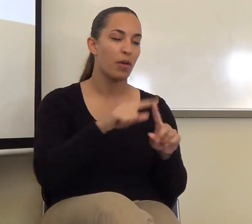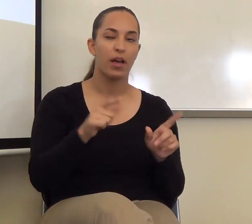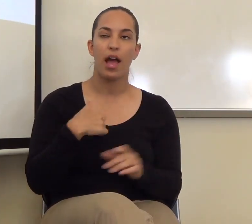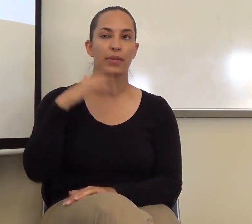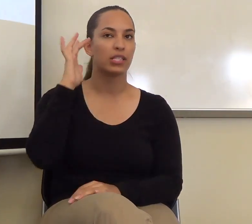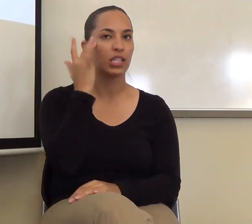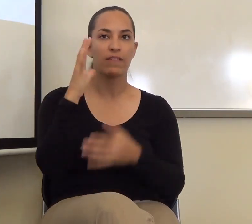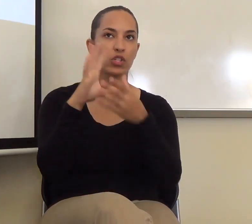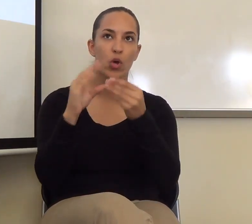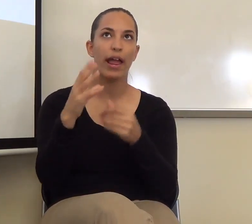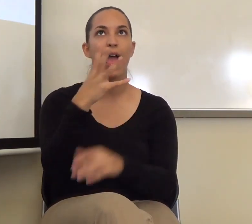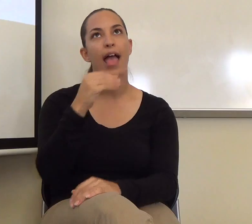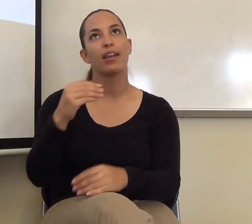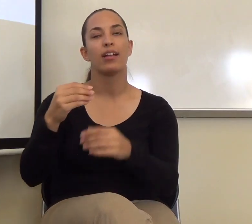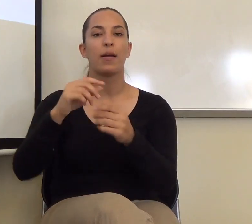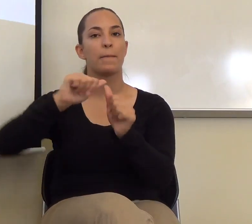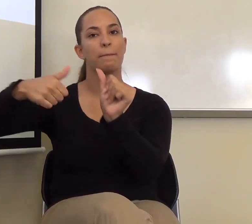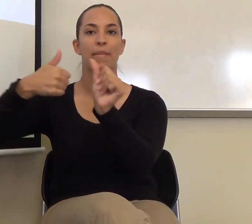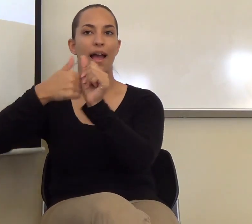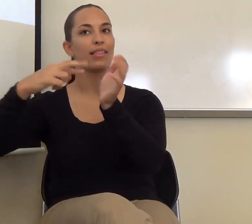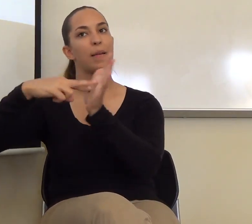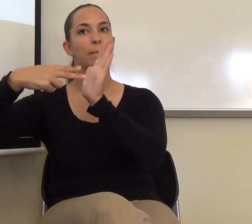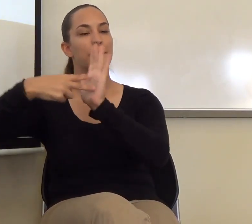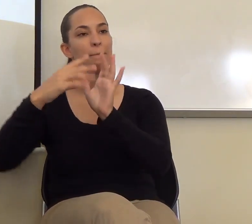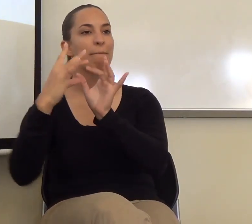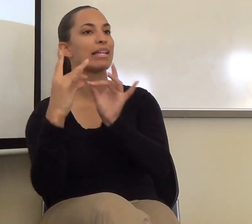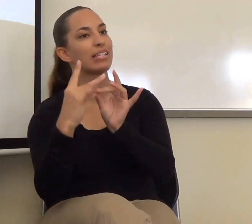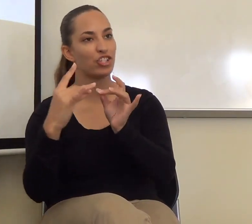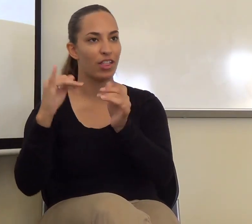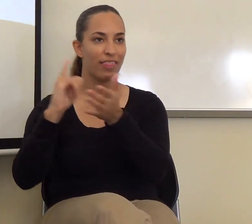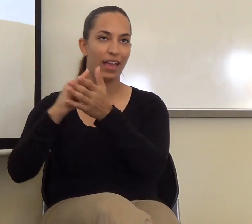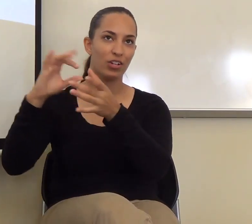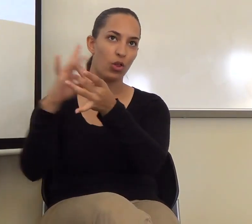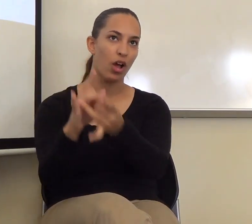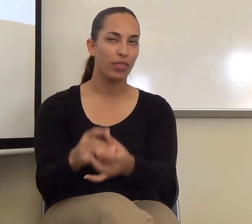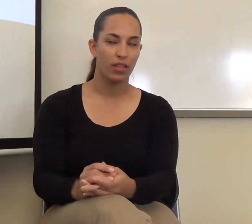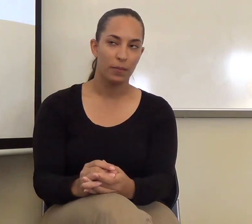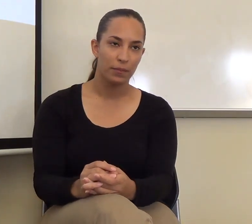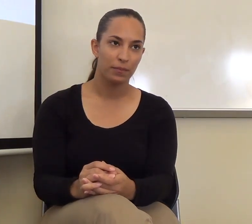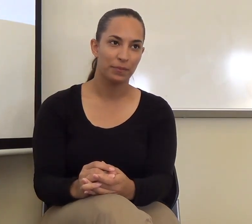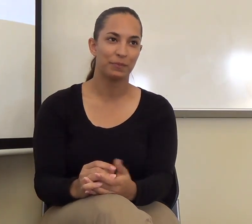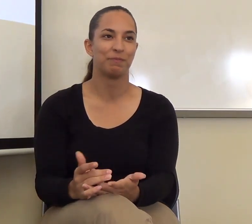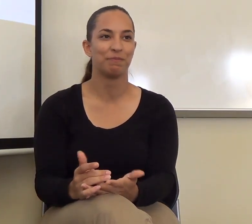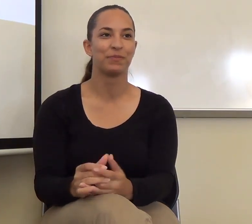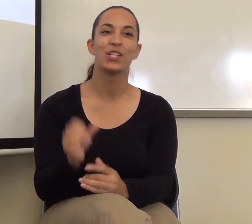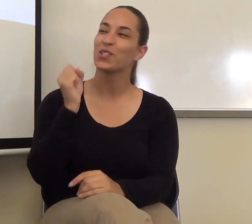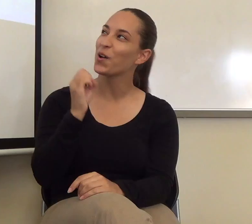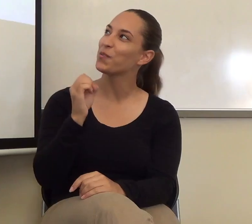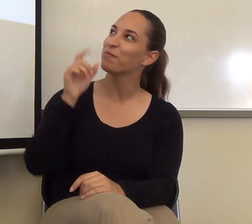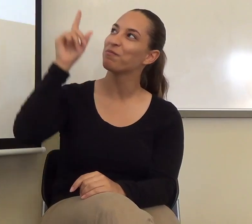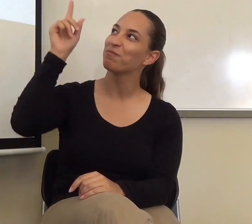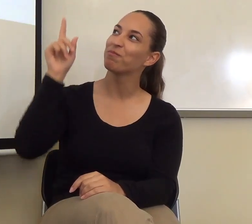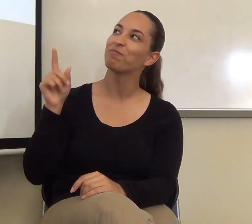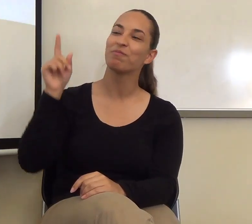so for this whole long vocabulary question, what's the answer? What is